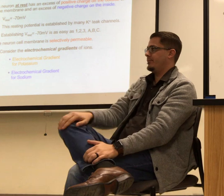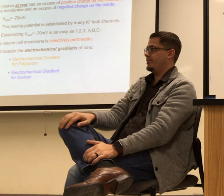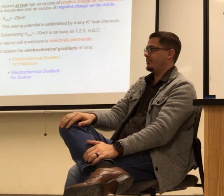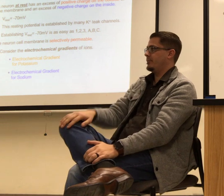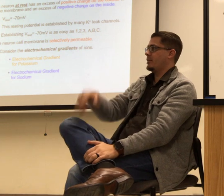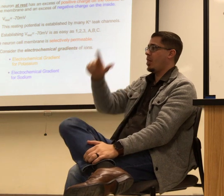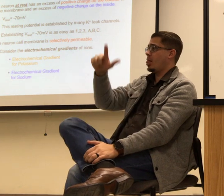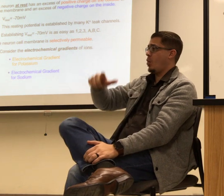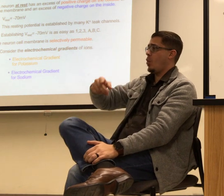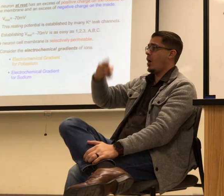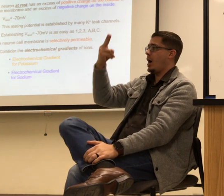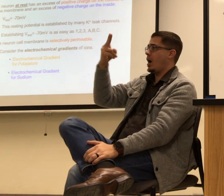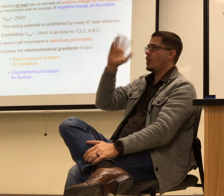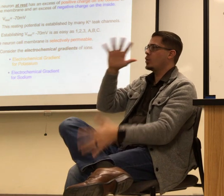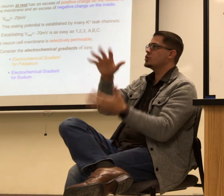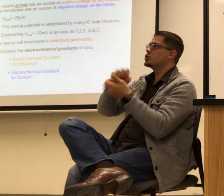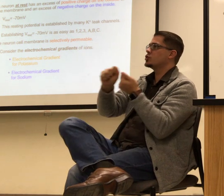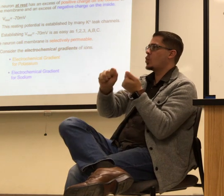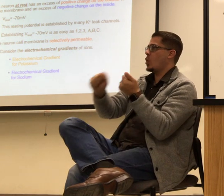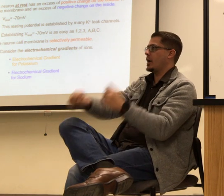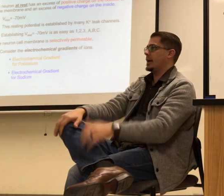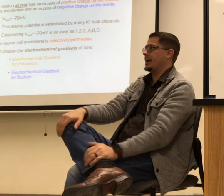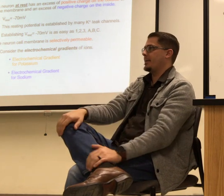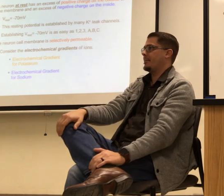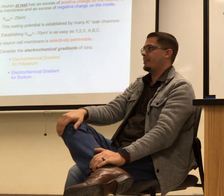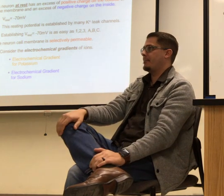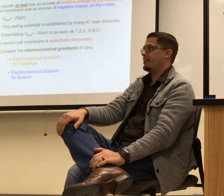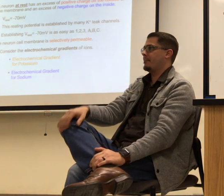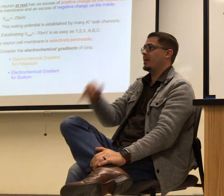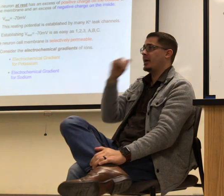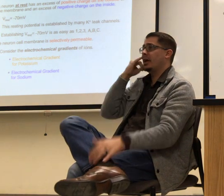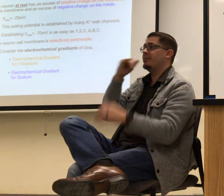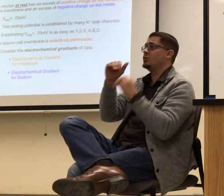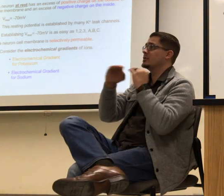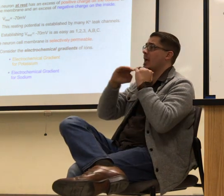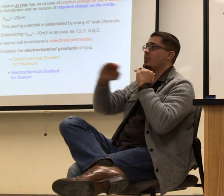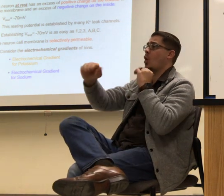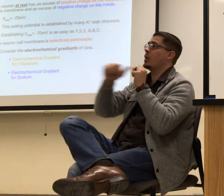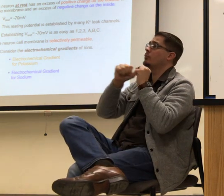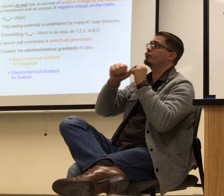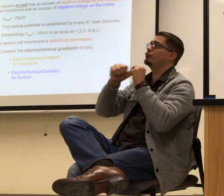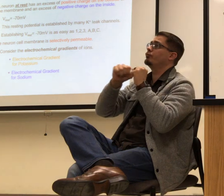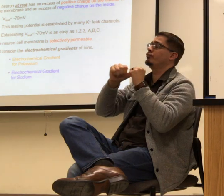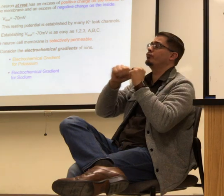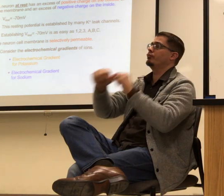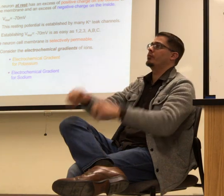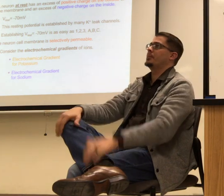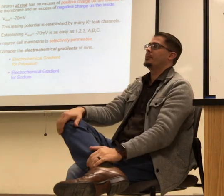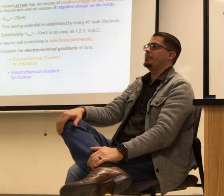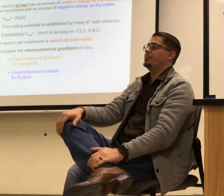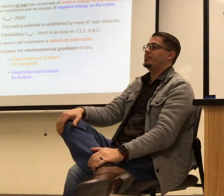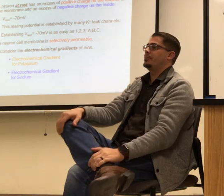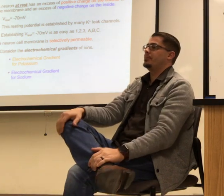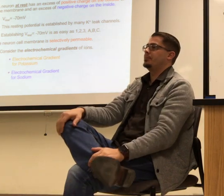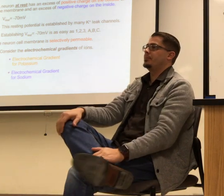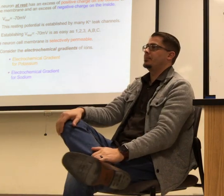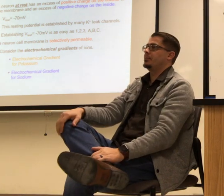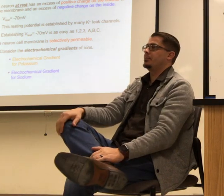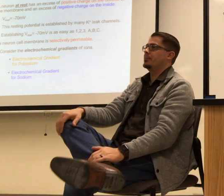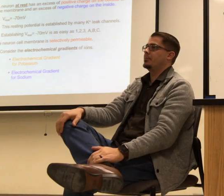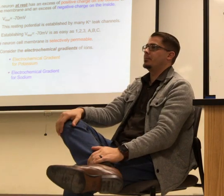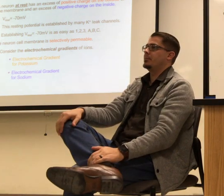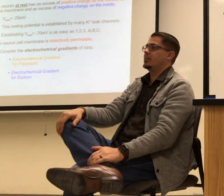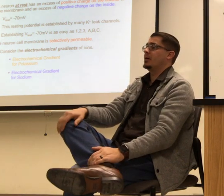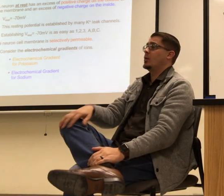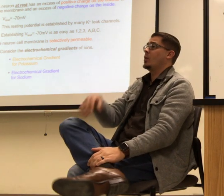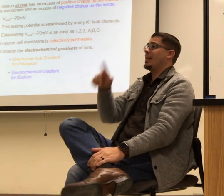high, low, high for potassium and for sodium. So these passive forces of